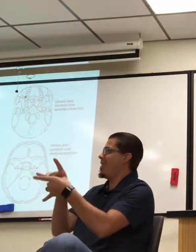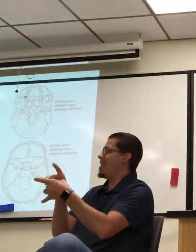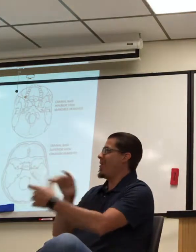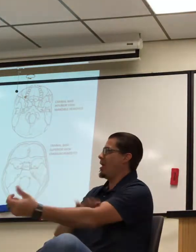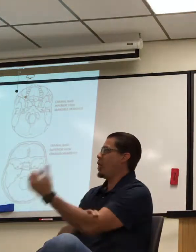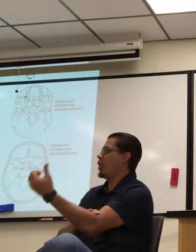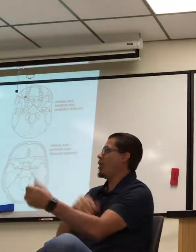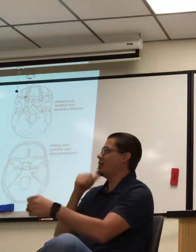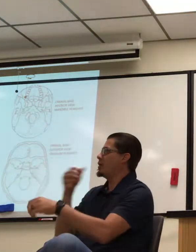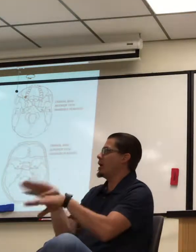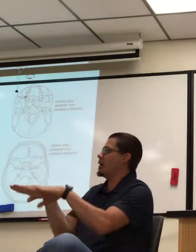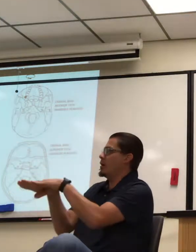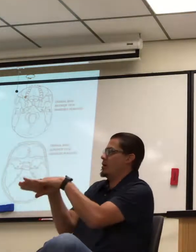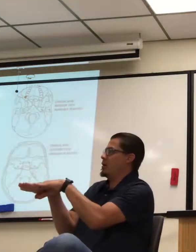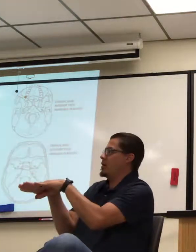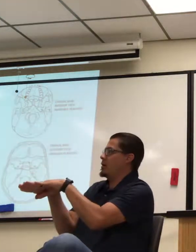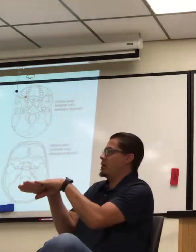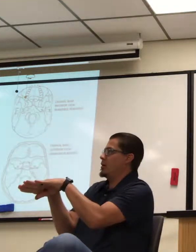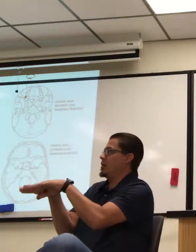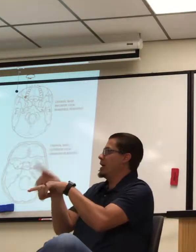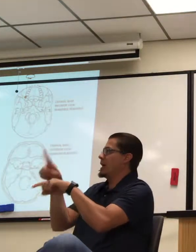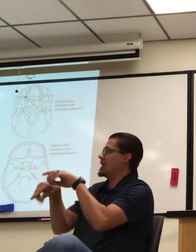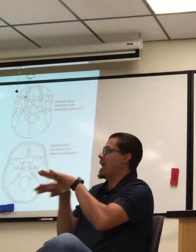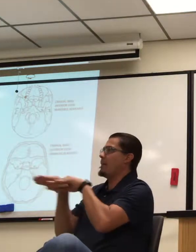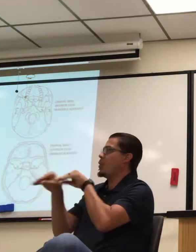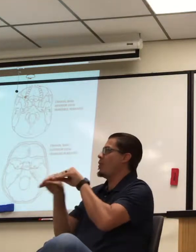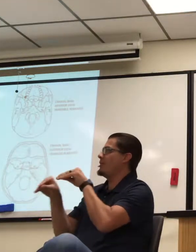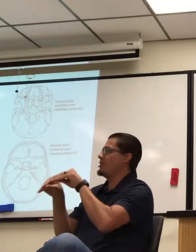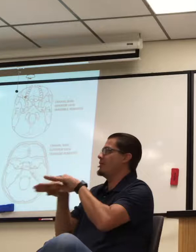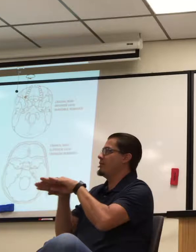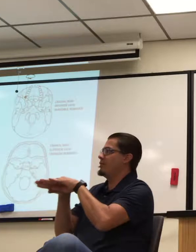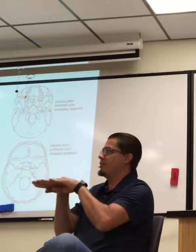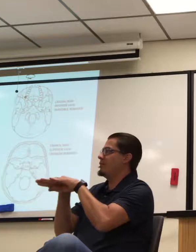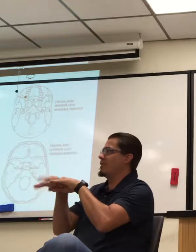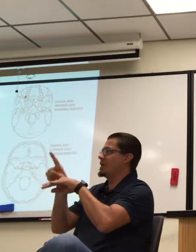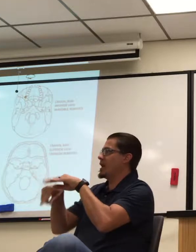skull bones, use the term sutures.